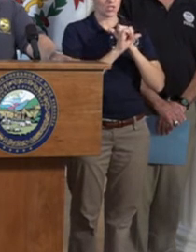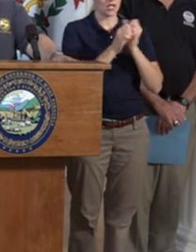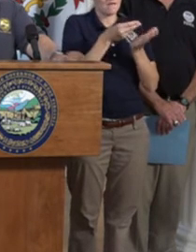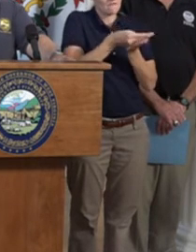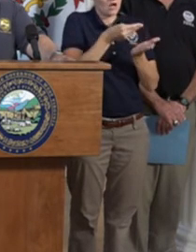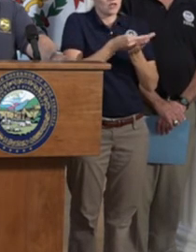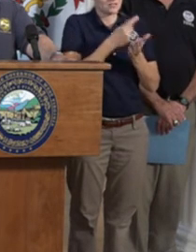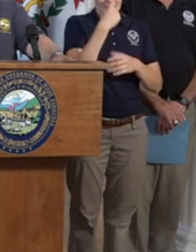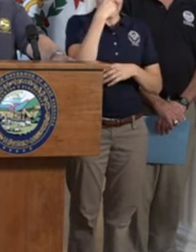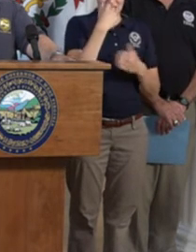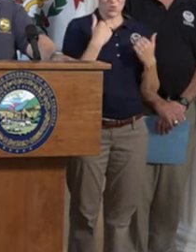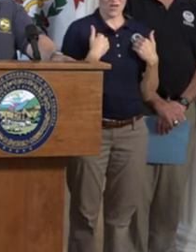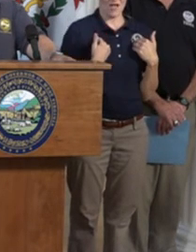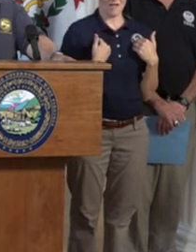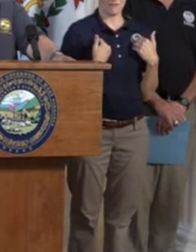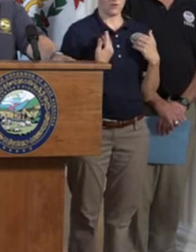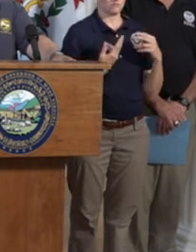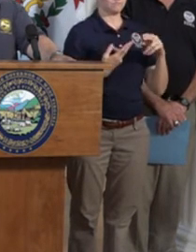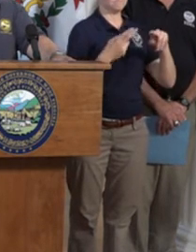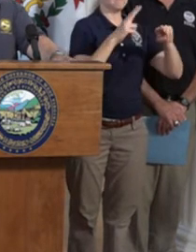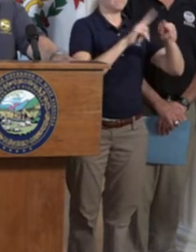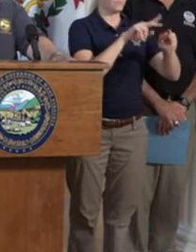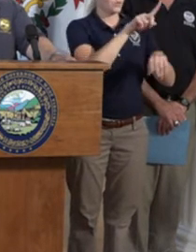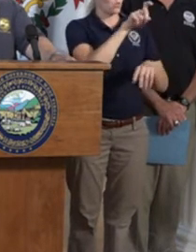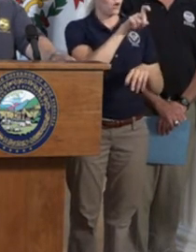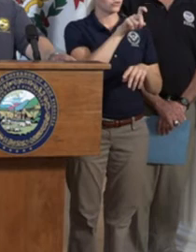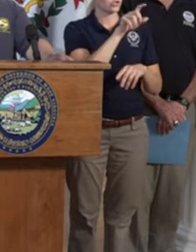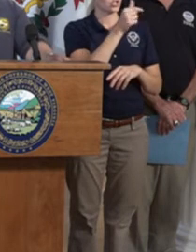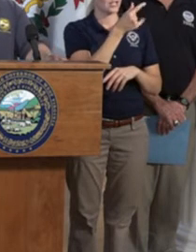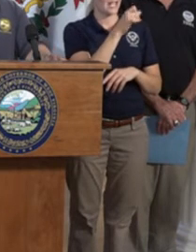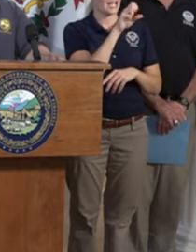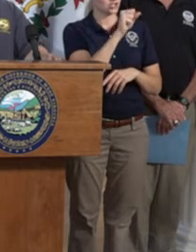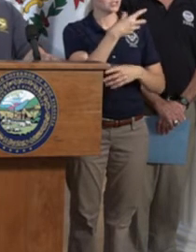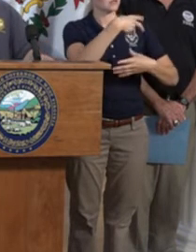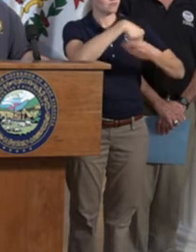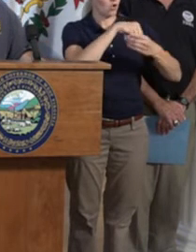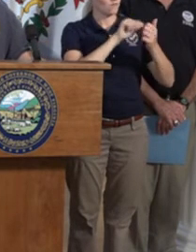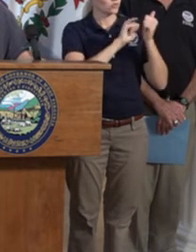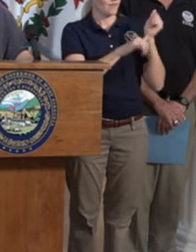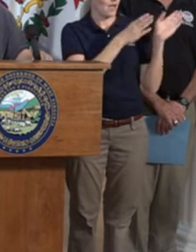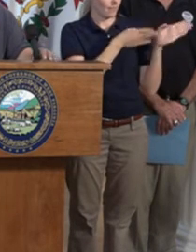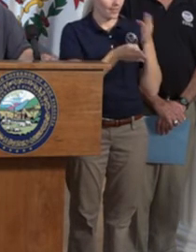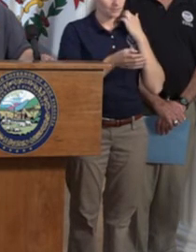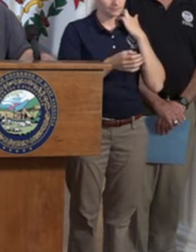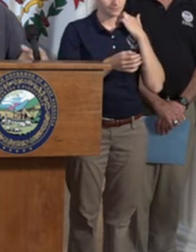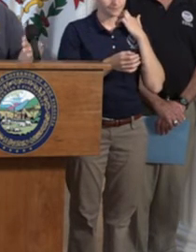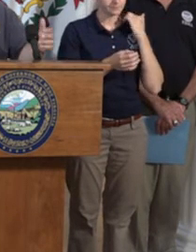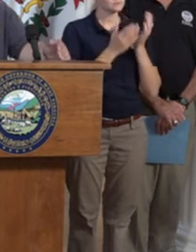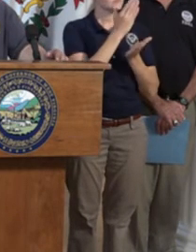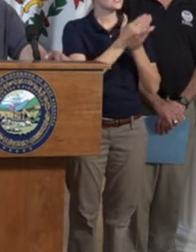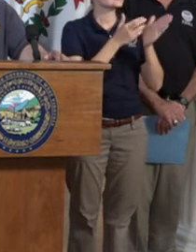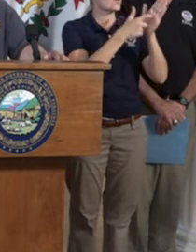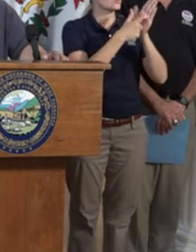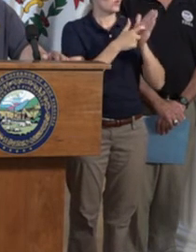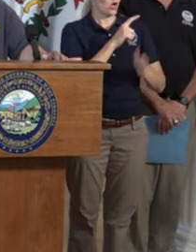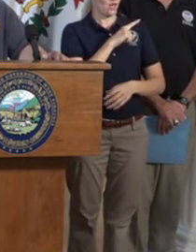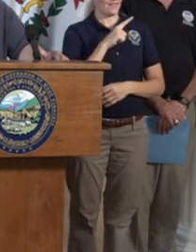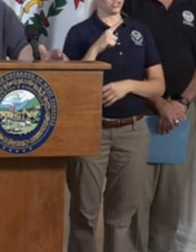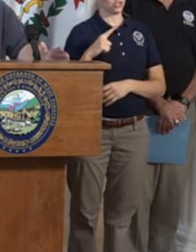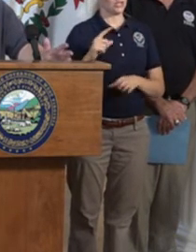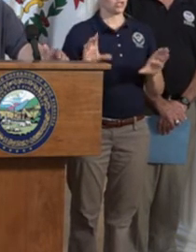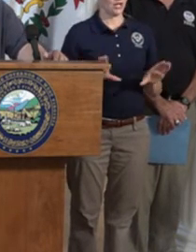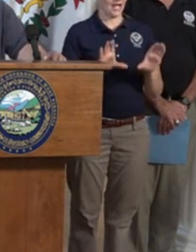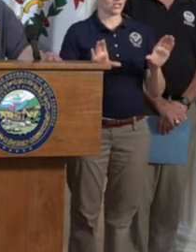100 additional gauges that were installed as a result of that. And then there were some items that required legislative action that were presented